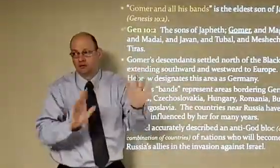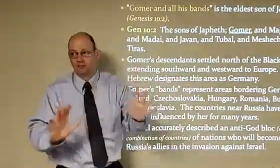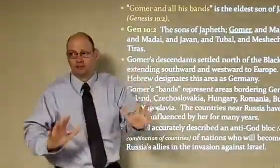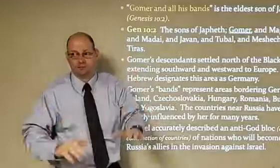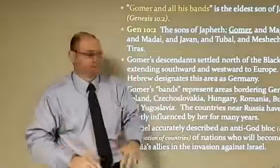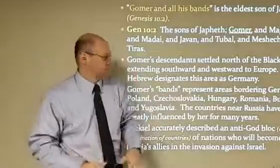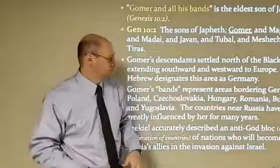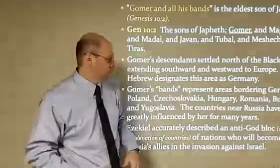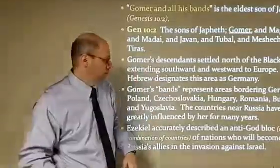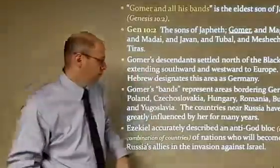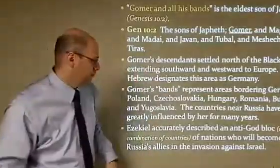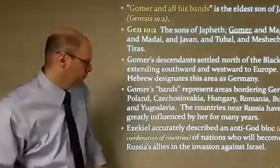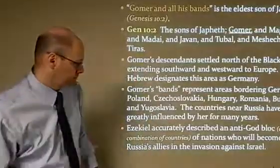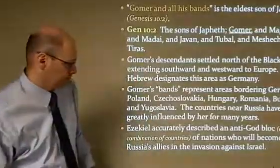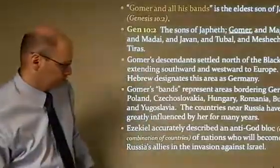against God.